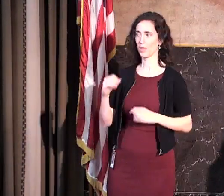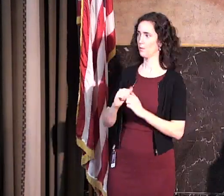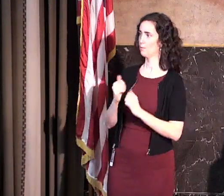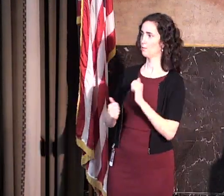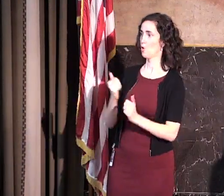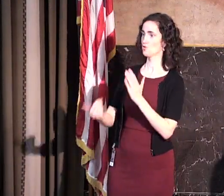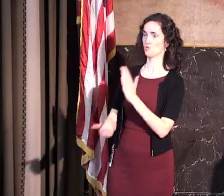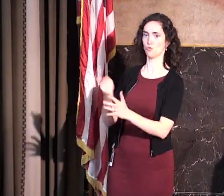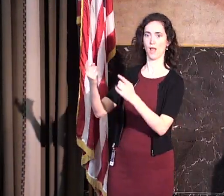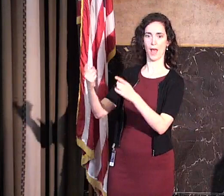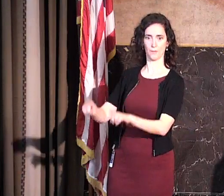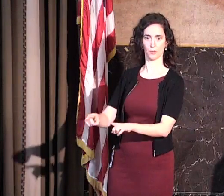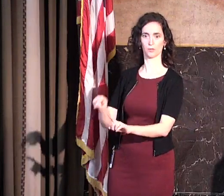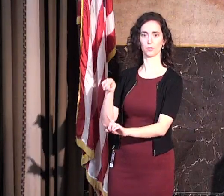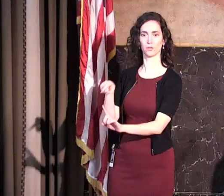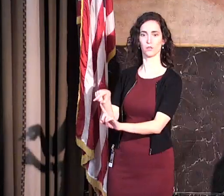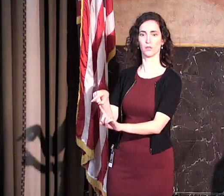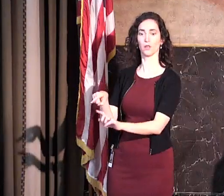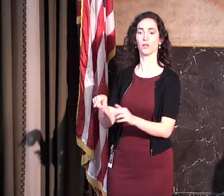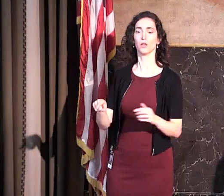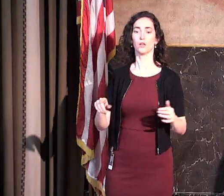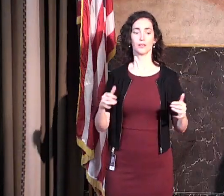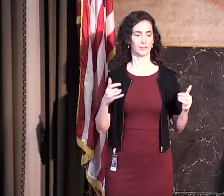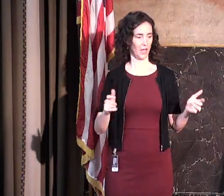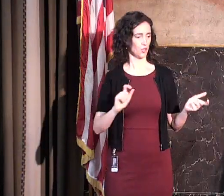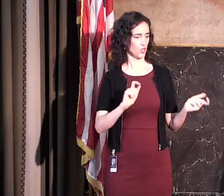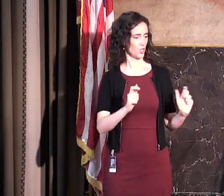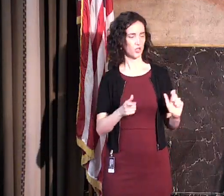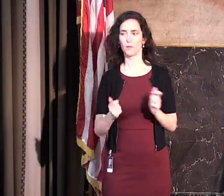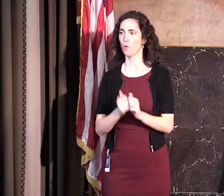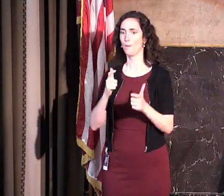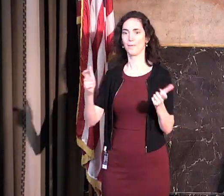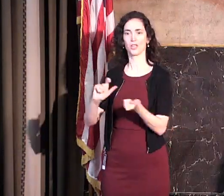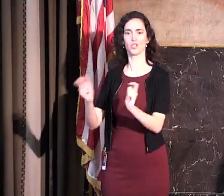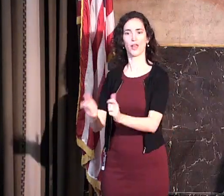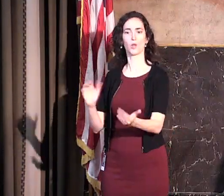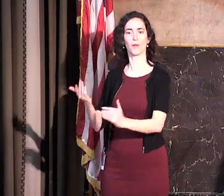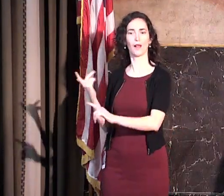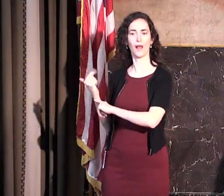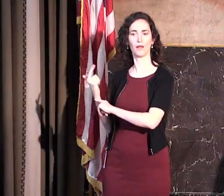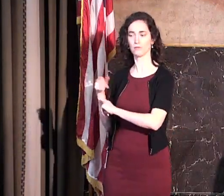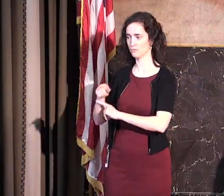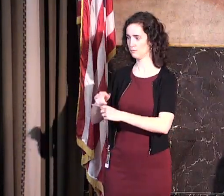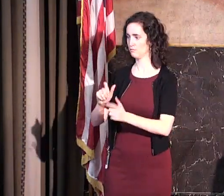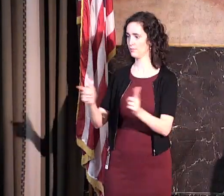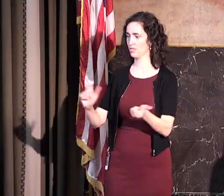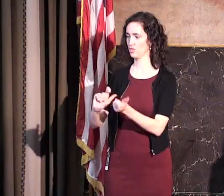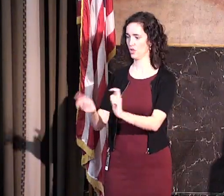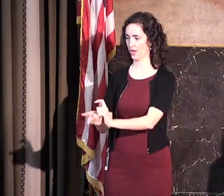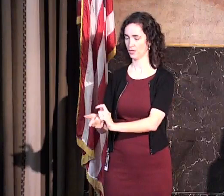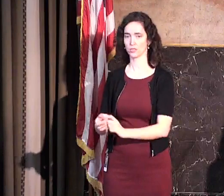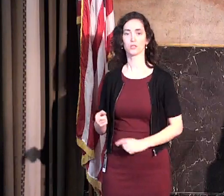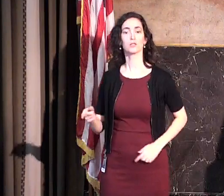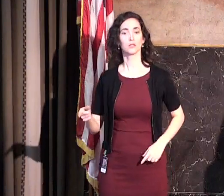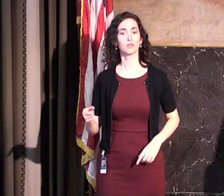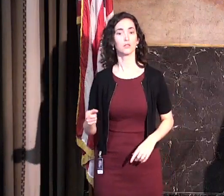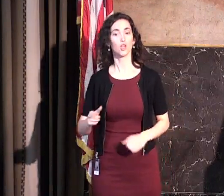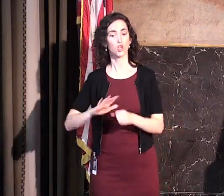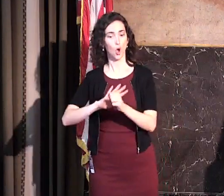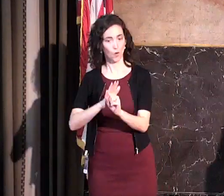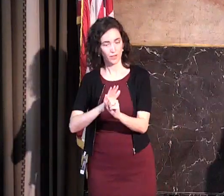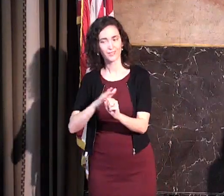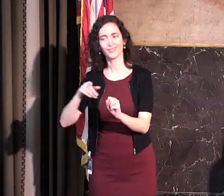most important difference that we are facing right now compared to last year. The Delta virus, the Delta